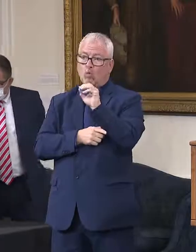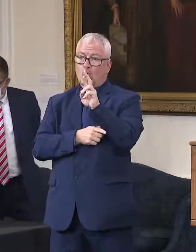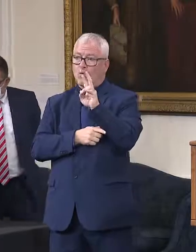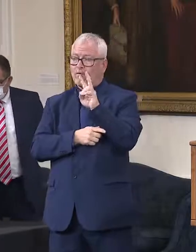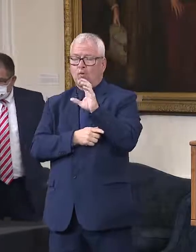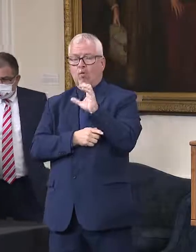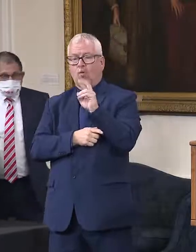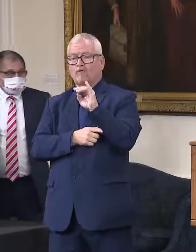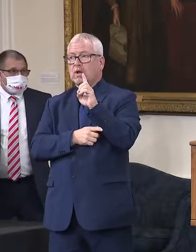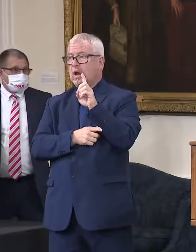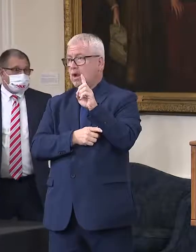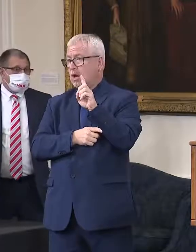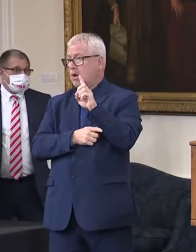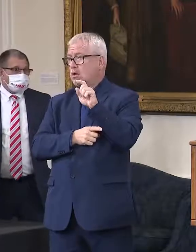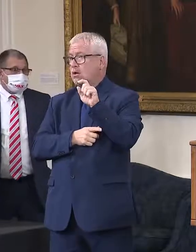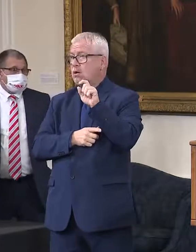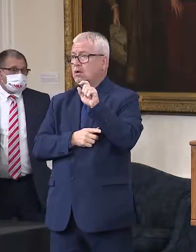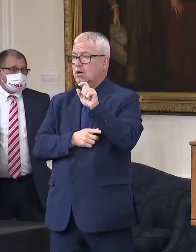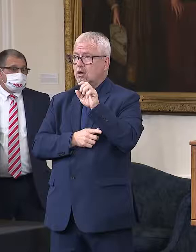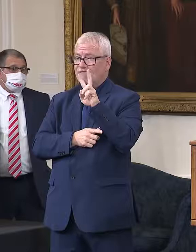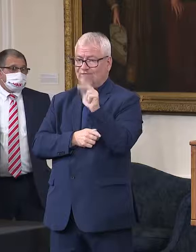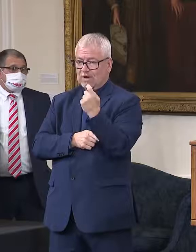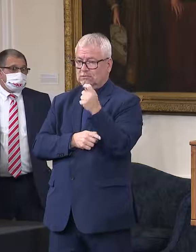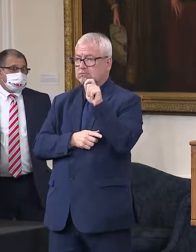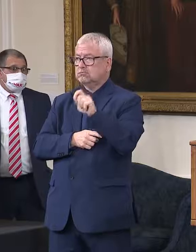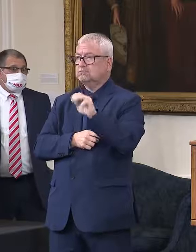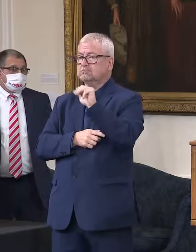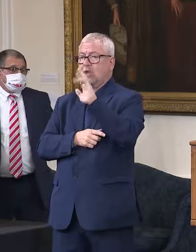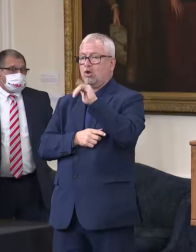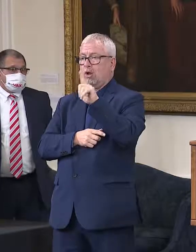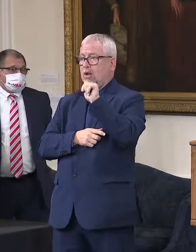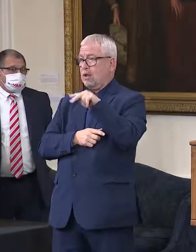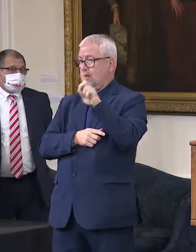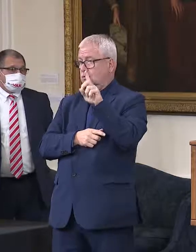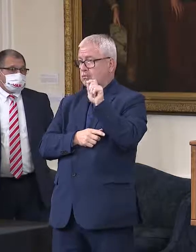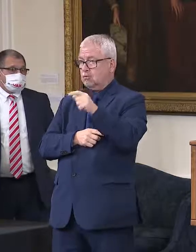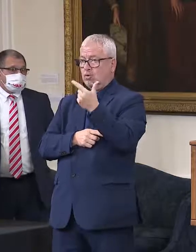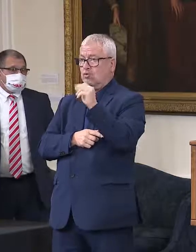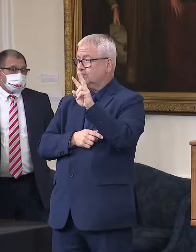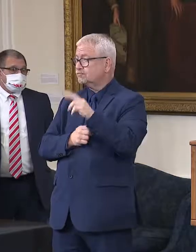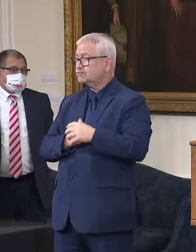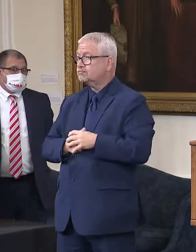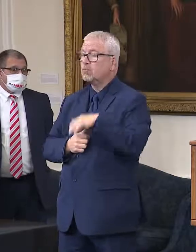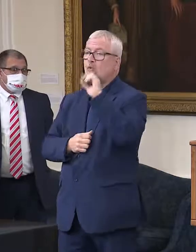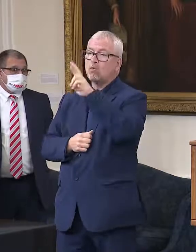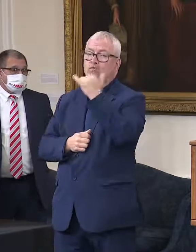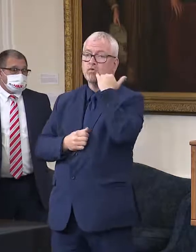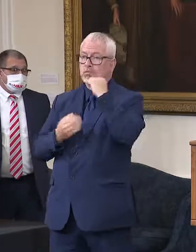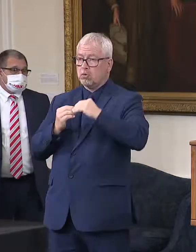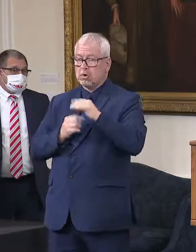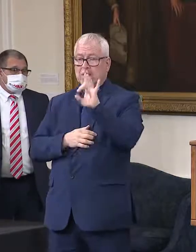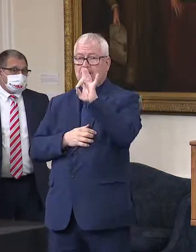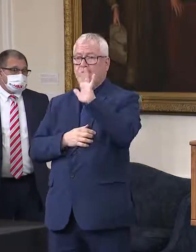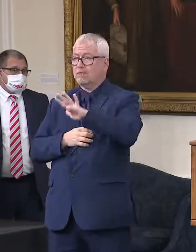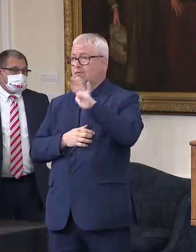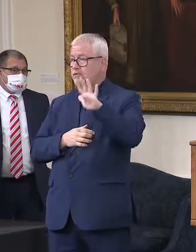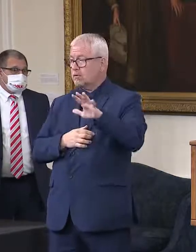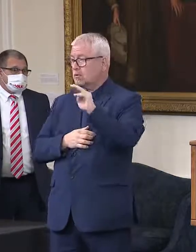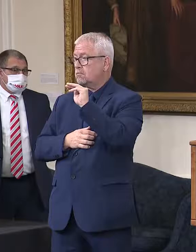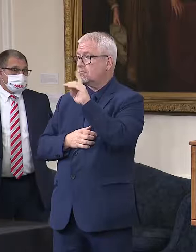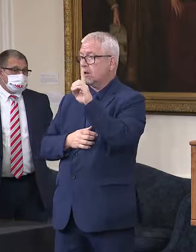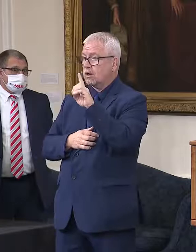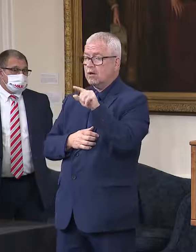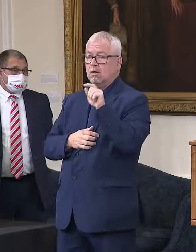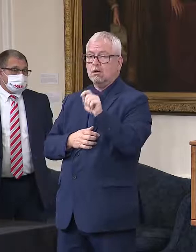you. And finally, we are now completing final preparations for being able to vaccinate 5 to